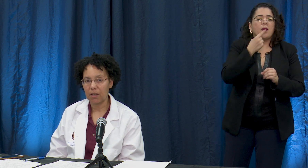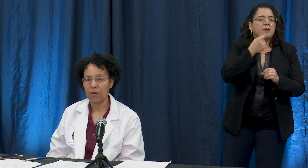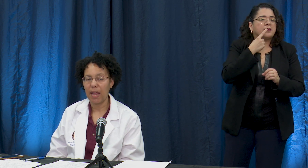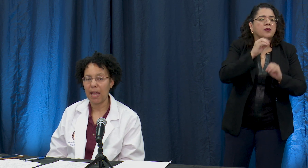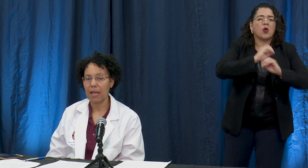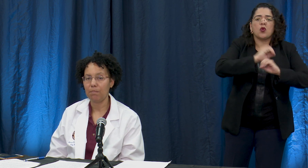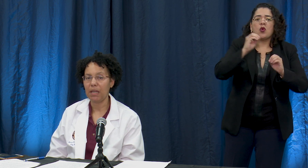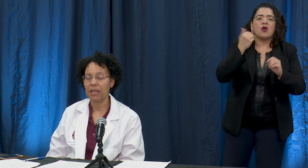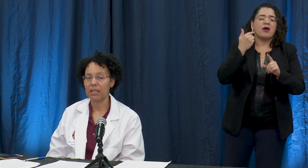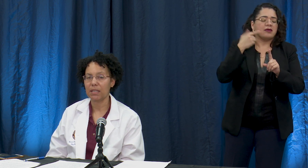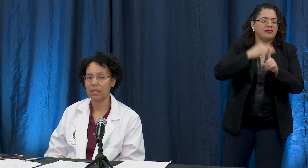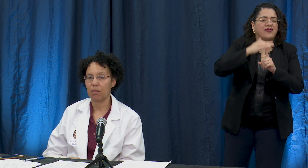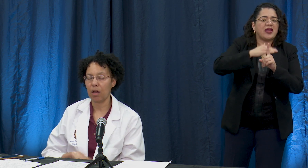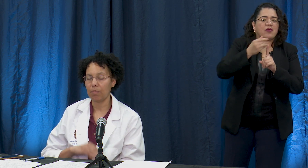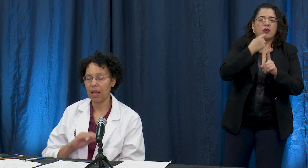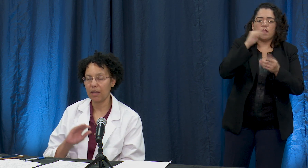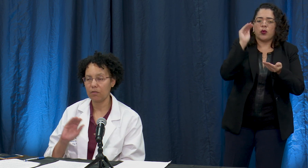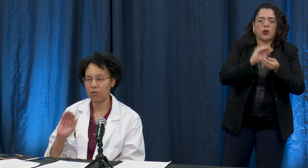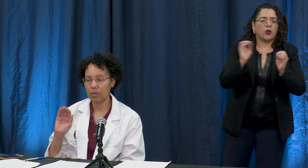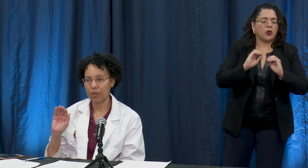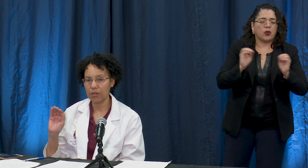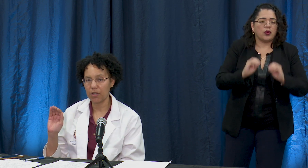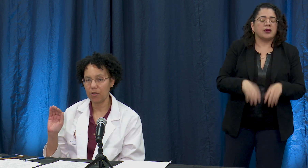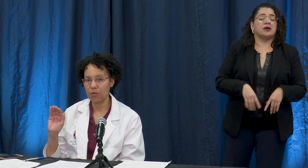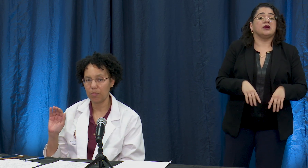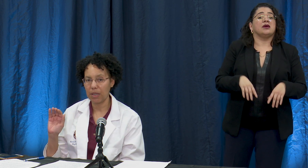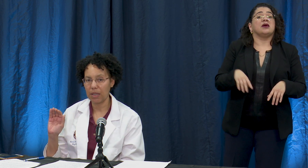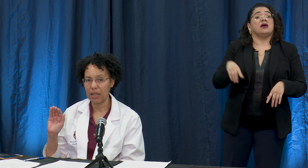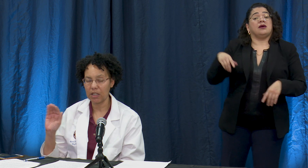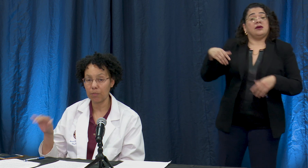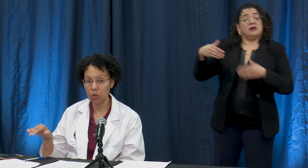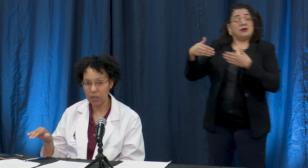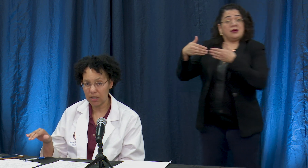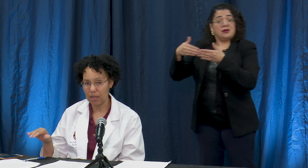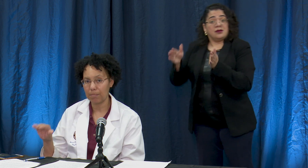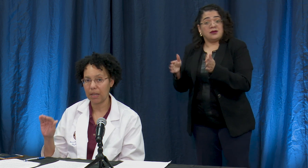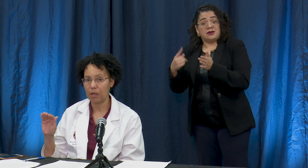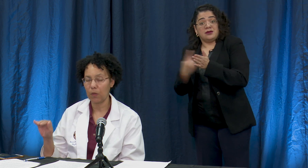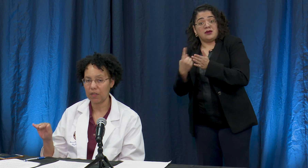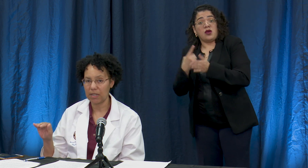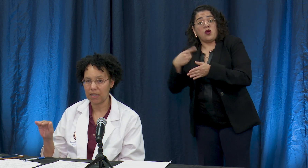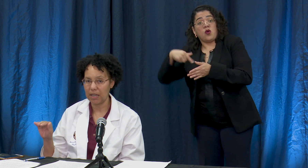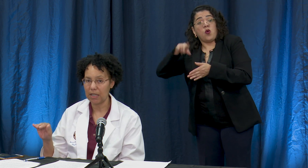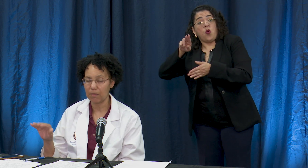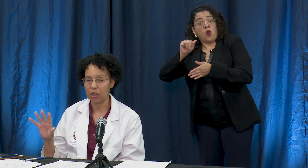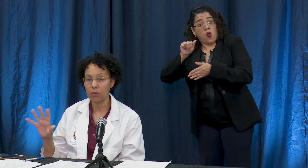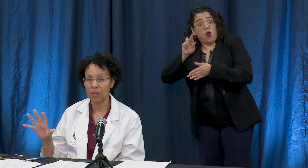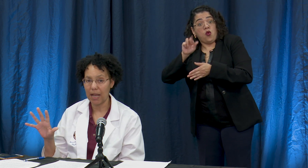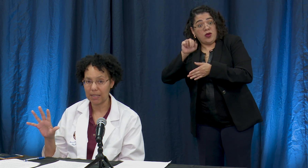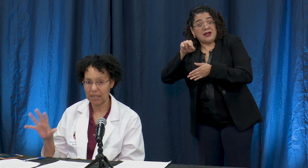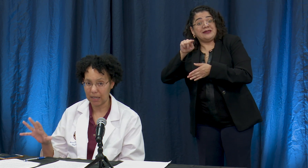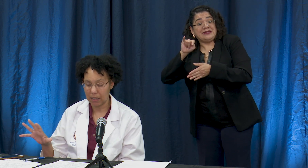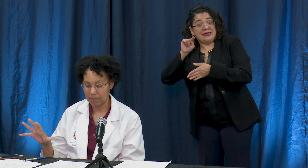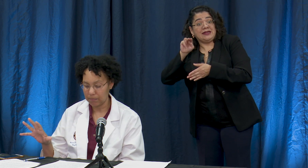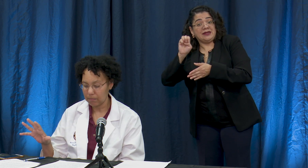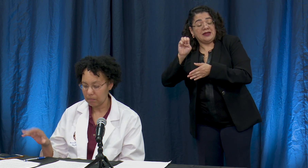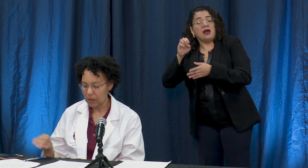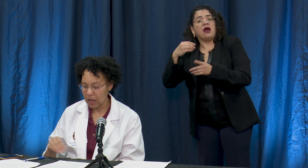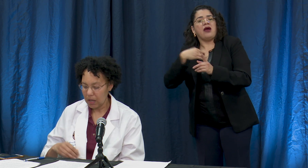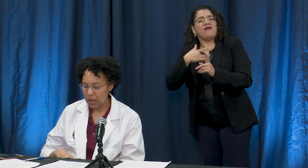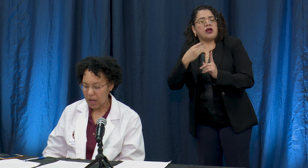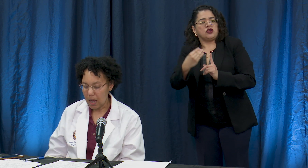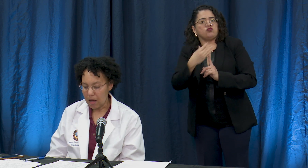Quarantine, on the other hand, applies to a person who's been exposed to somebody with the disease but who's not sick.